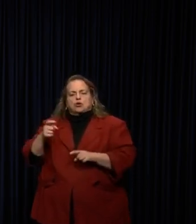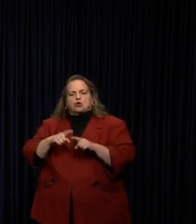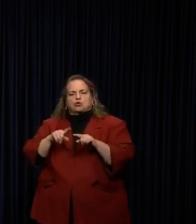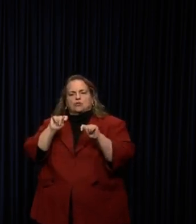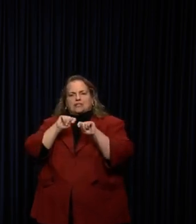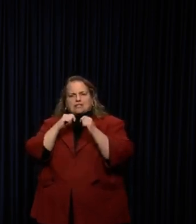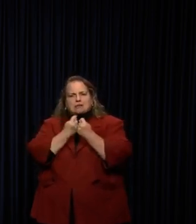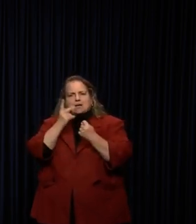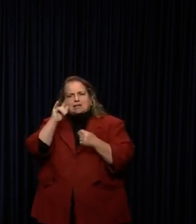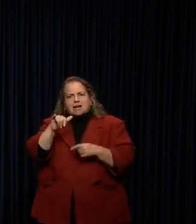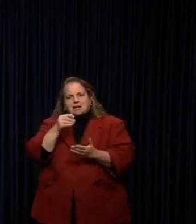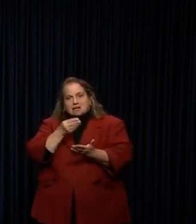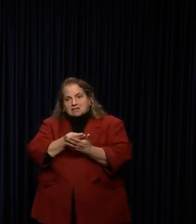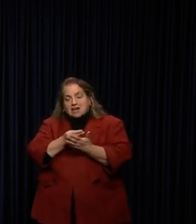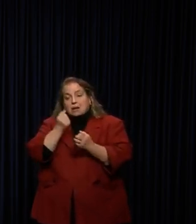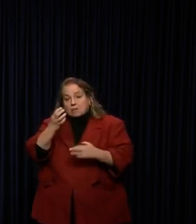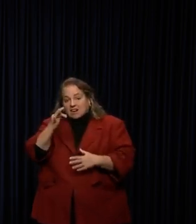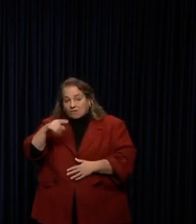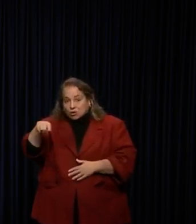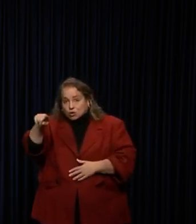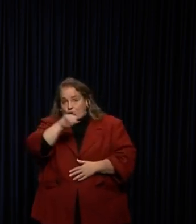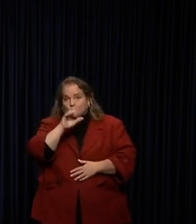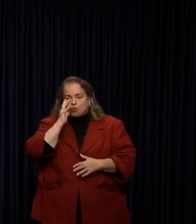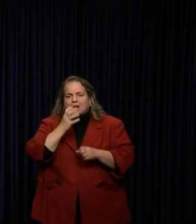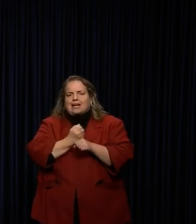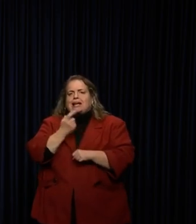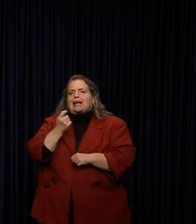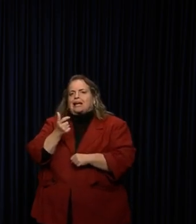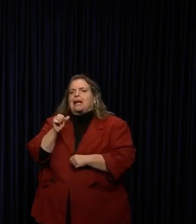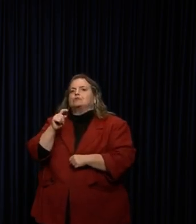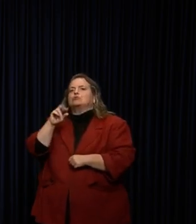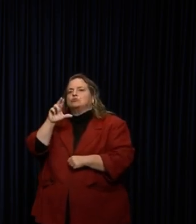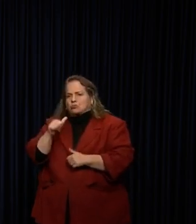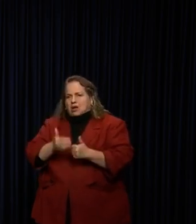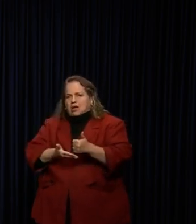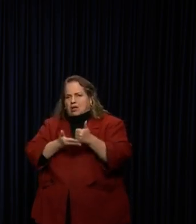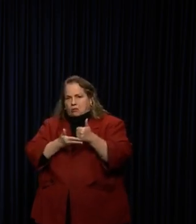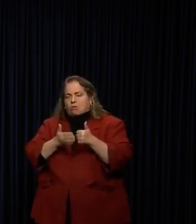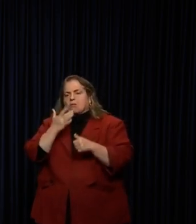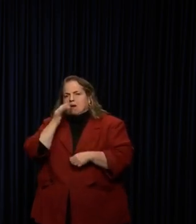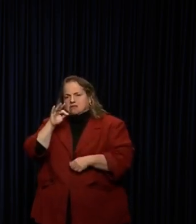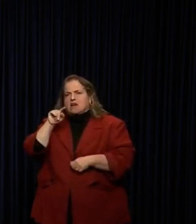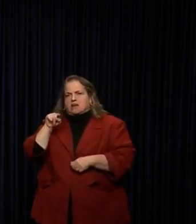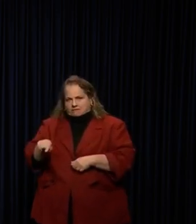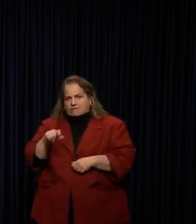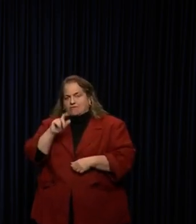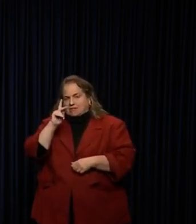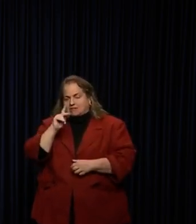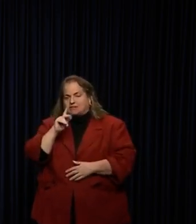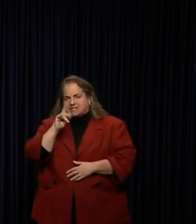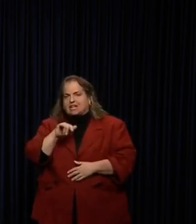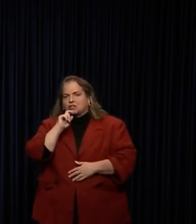that means many of you out there are gonna get a little bit of extra help because of them. All right, testing update.